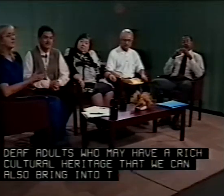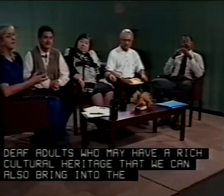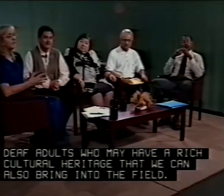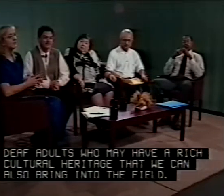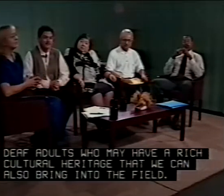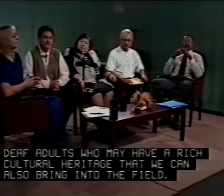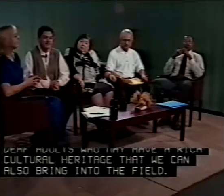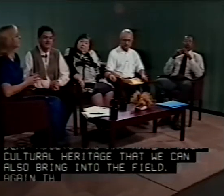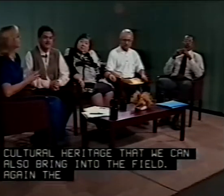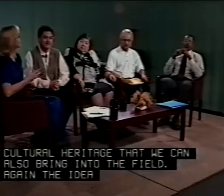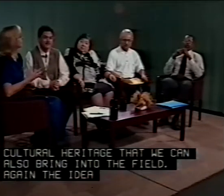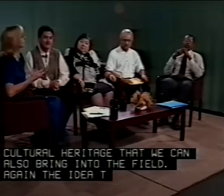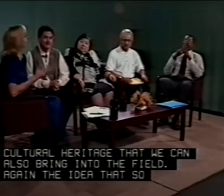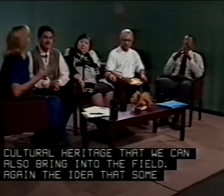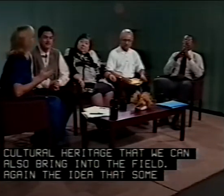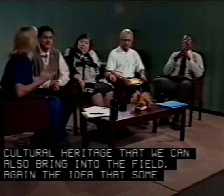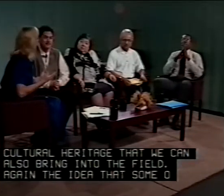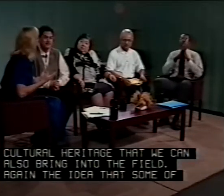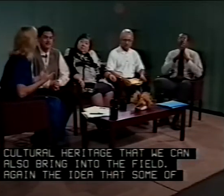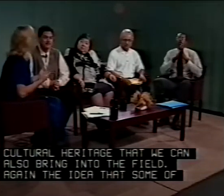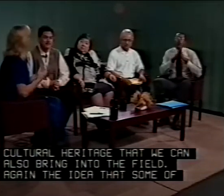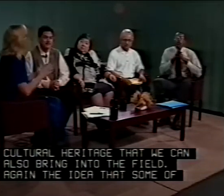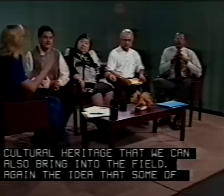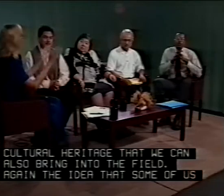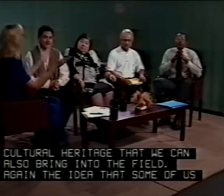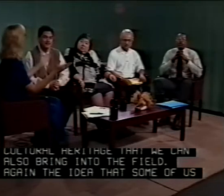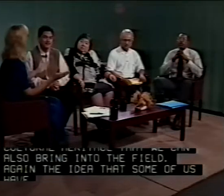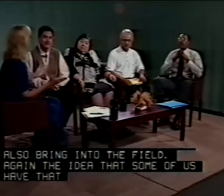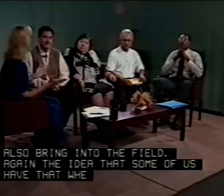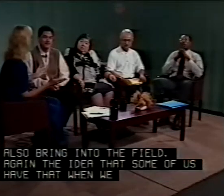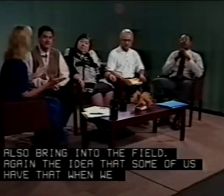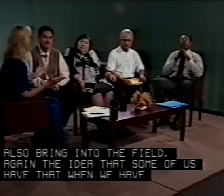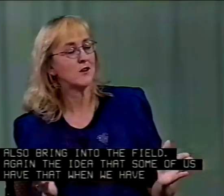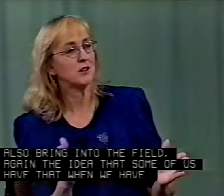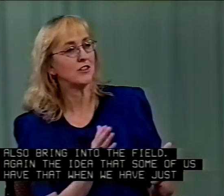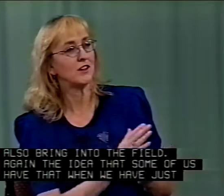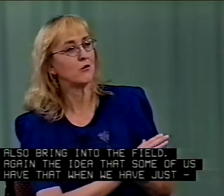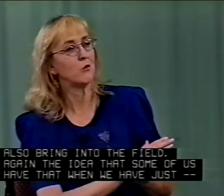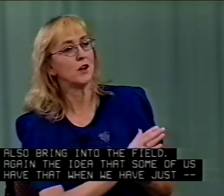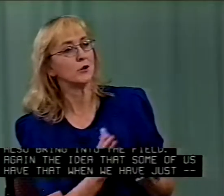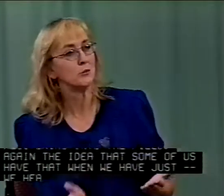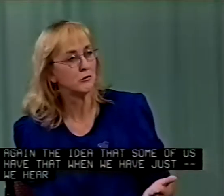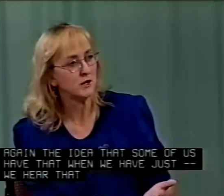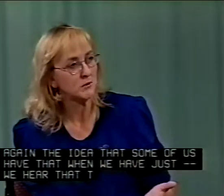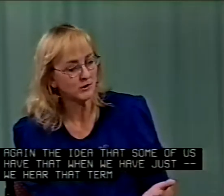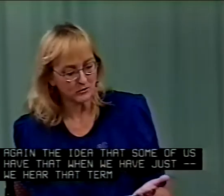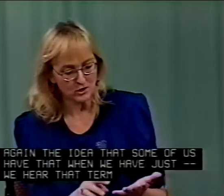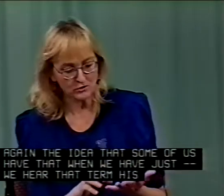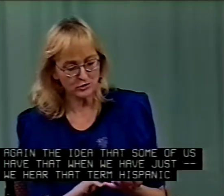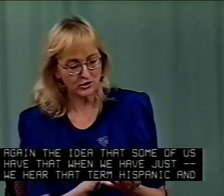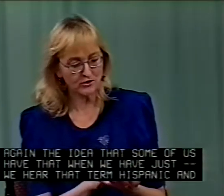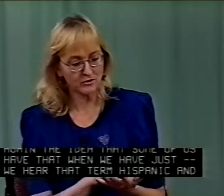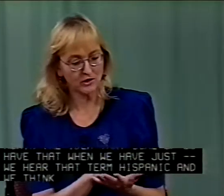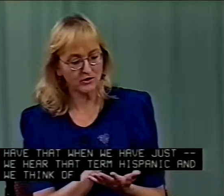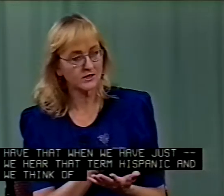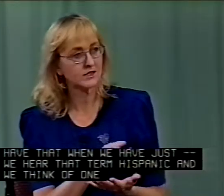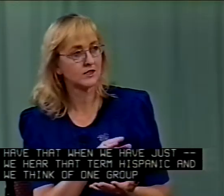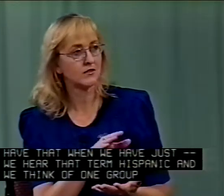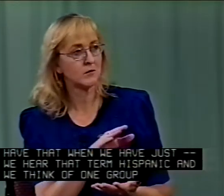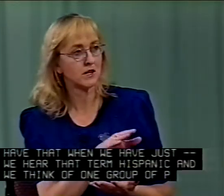have, that when we have just, we hear that term Hispanic and we think of one group of people, and what you're sharing with us is that the